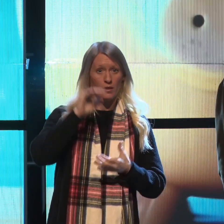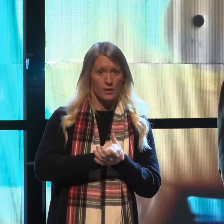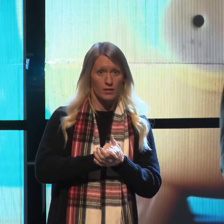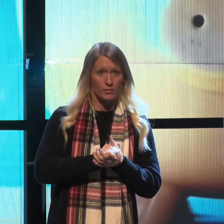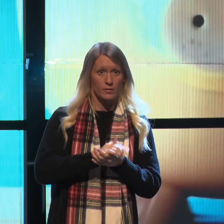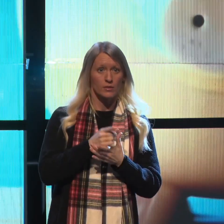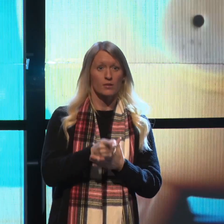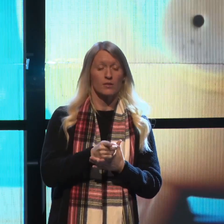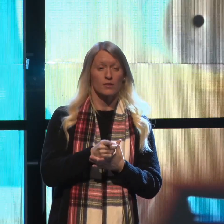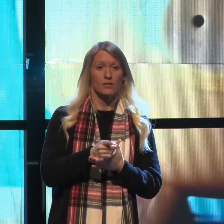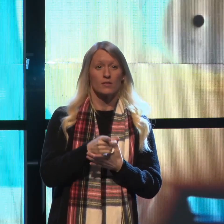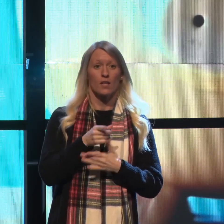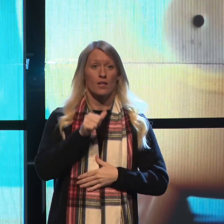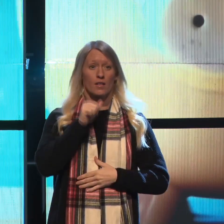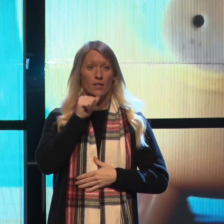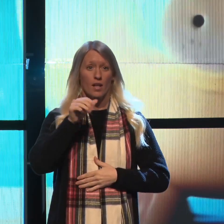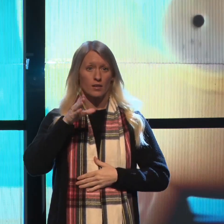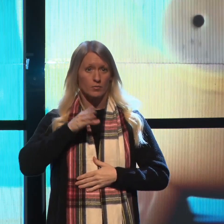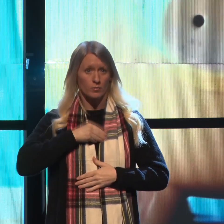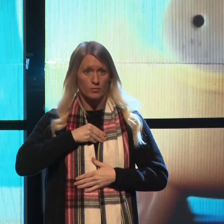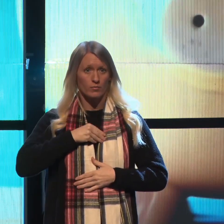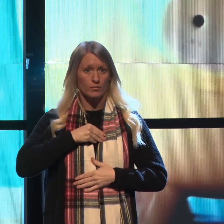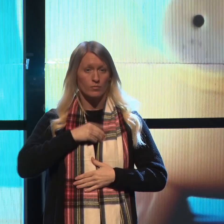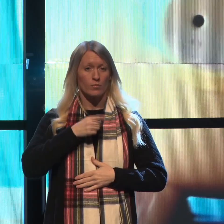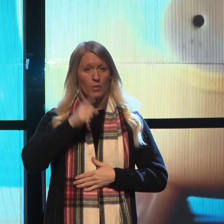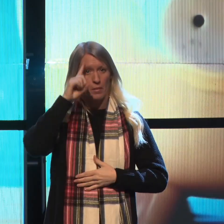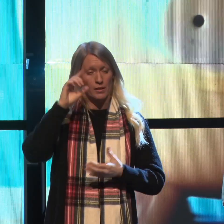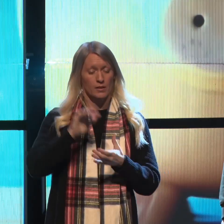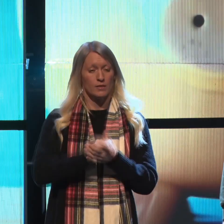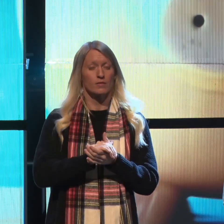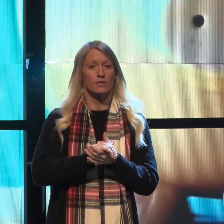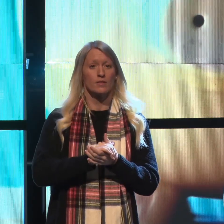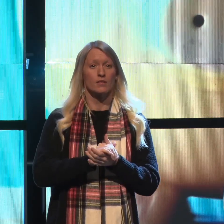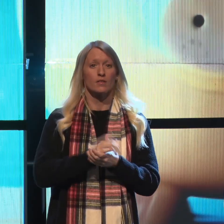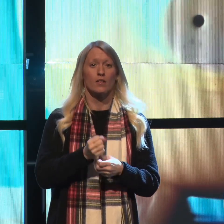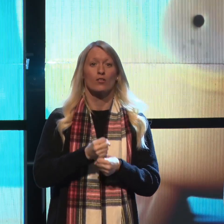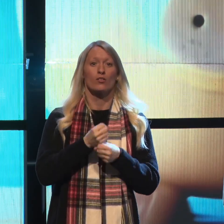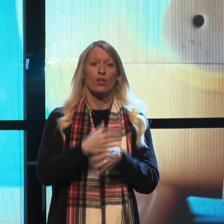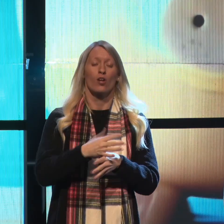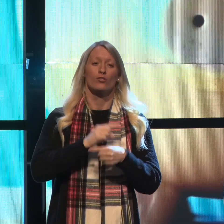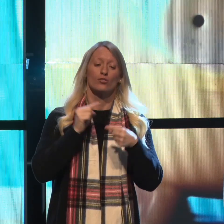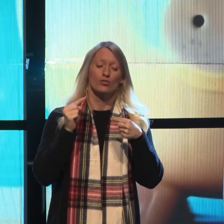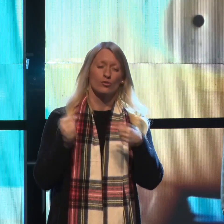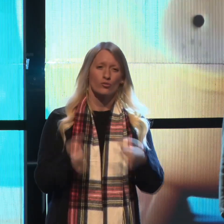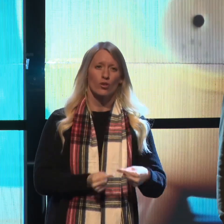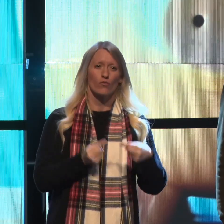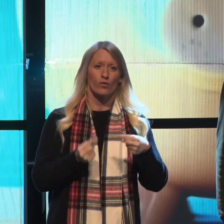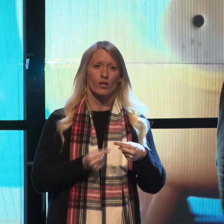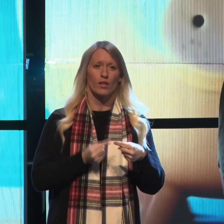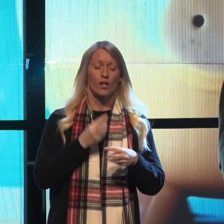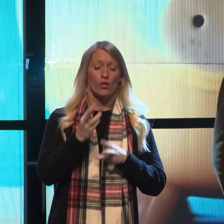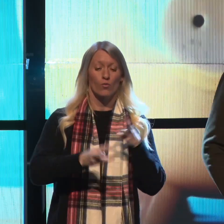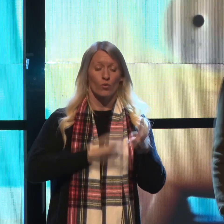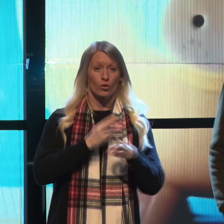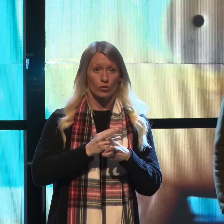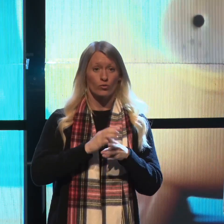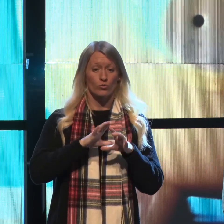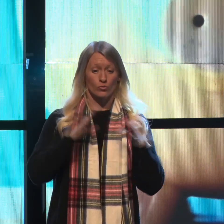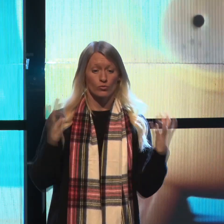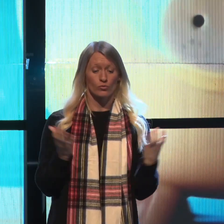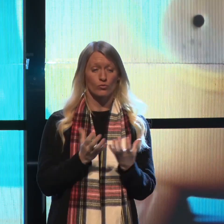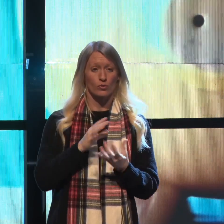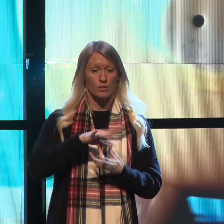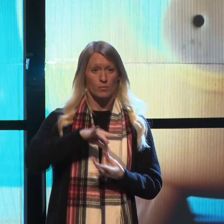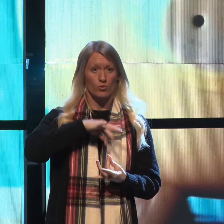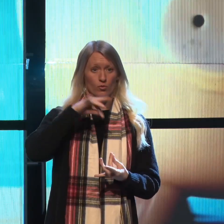unacceptable beliefs that produce suffering in our world. And so we're here to address those. We're here to have a spirituality that guides us. And so how are we going to